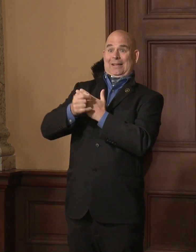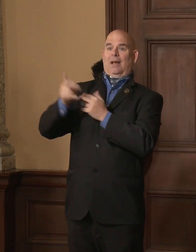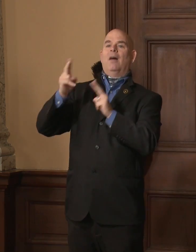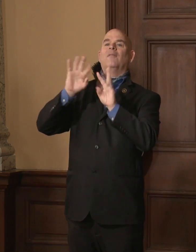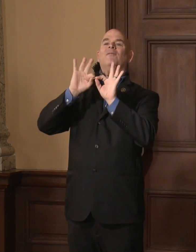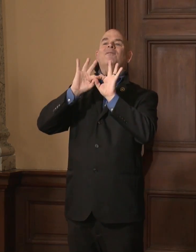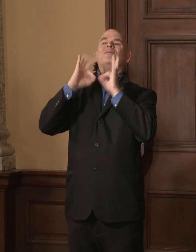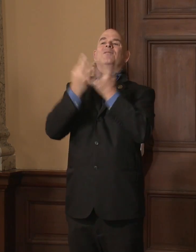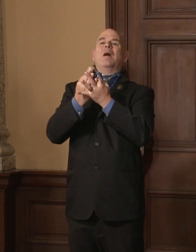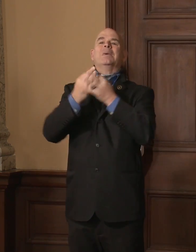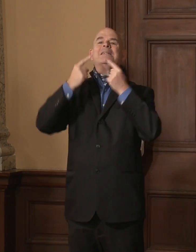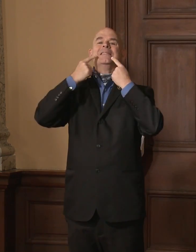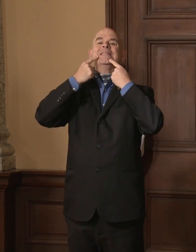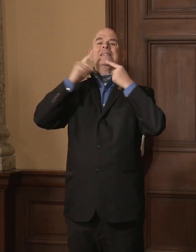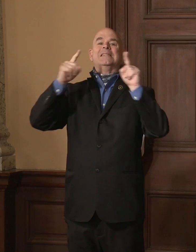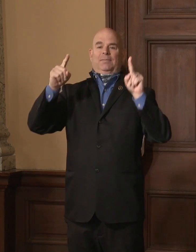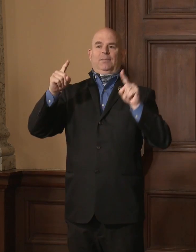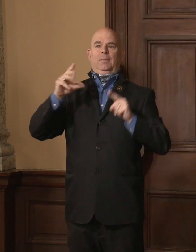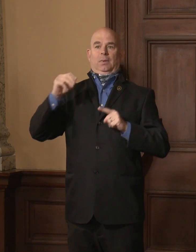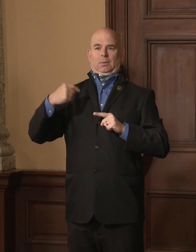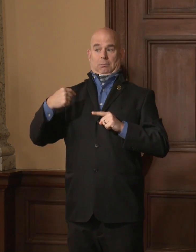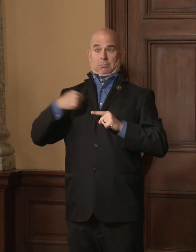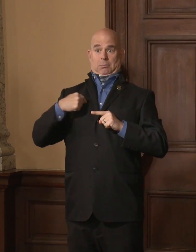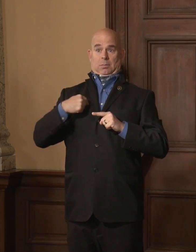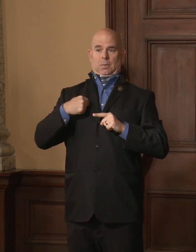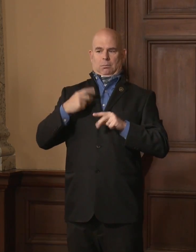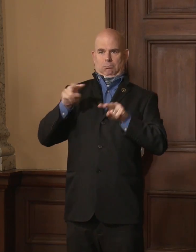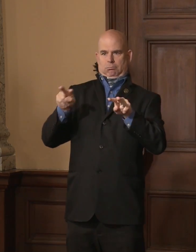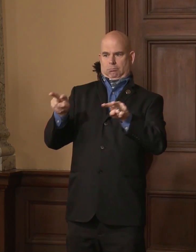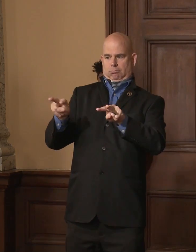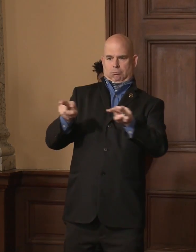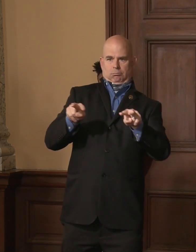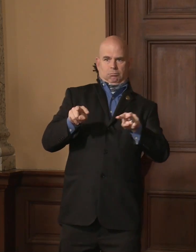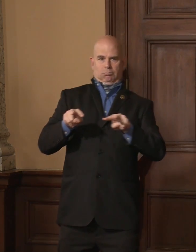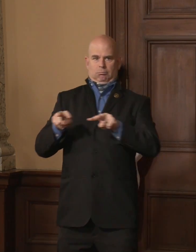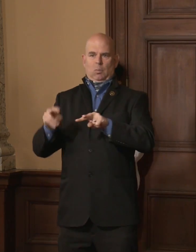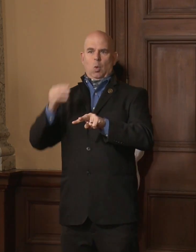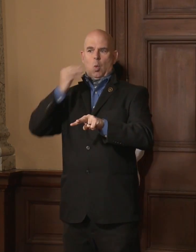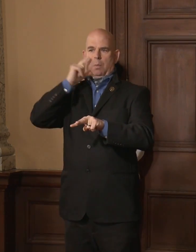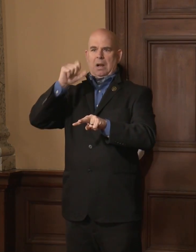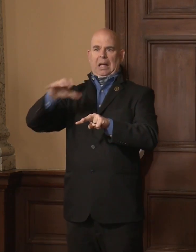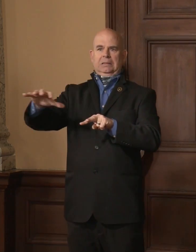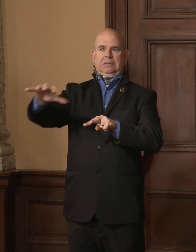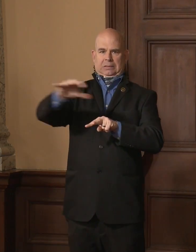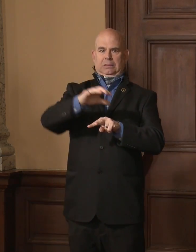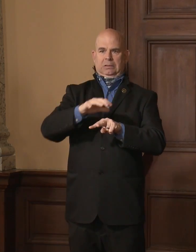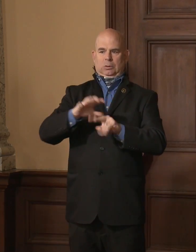supervising the Mayor's Office of Homeless Services. We are bringing on a consultant who has